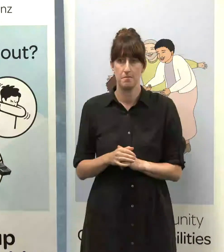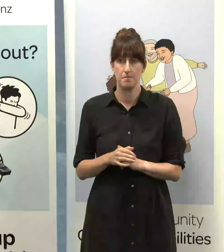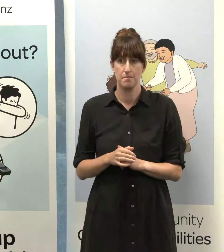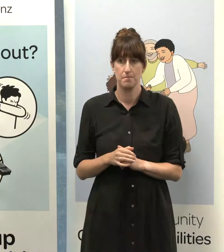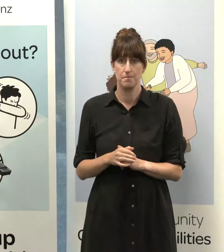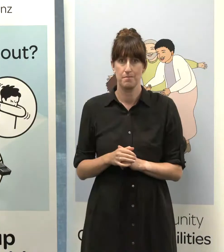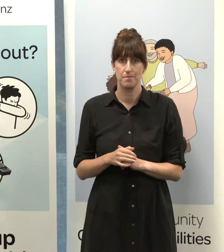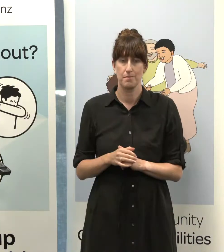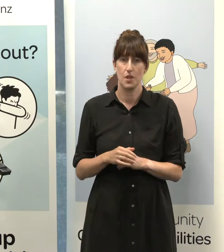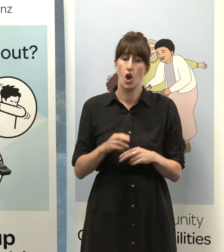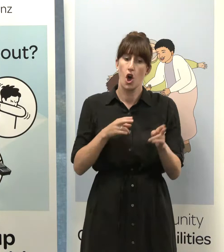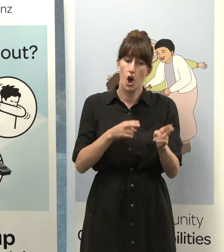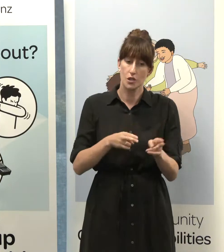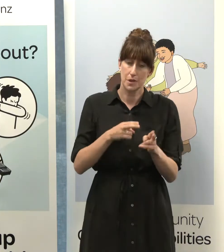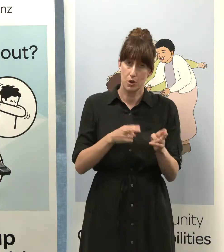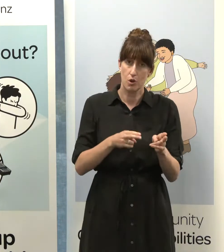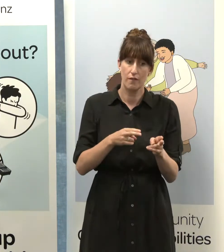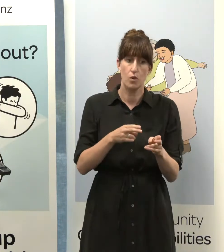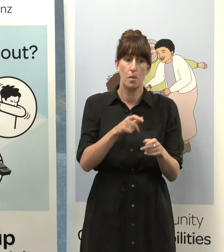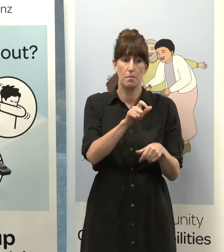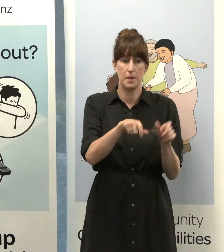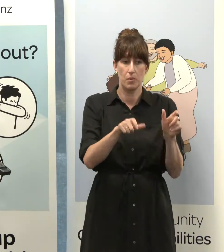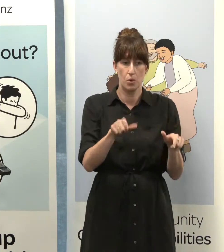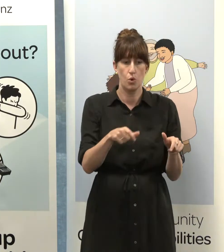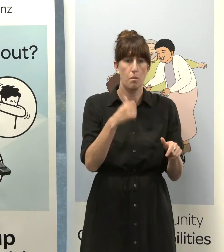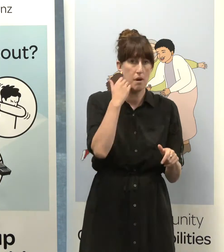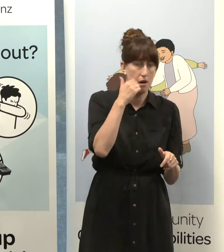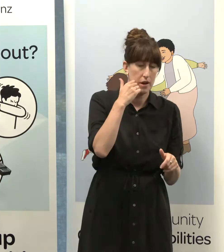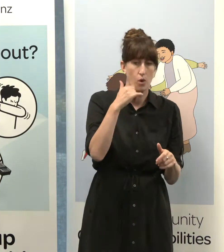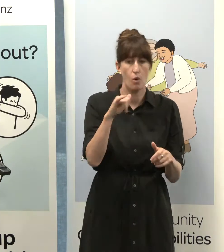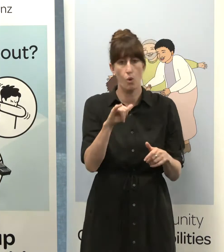see higher rates of hospitalisation amongst those two groups.